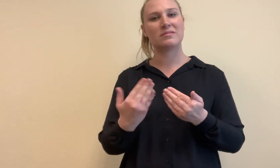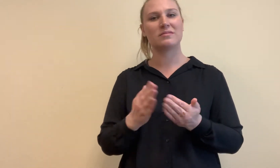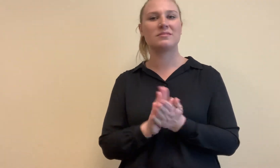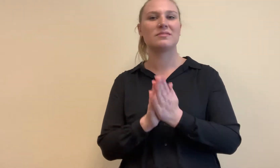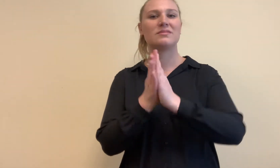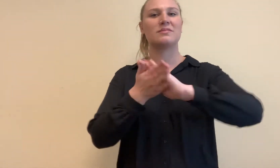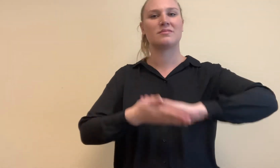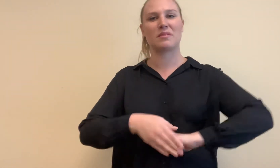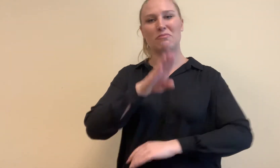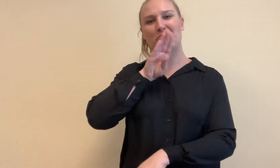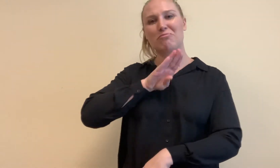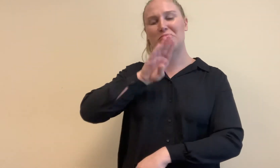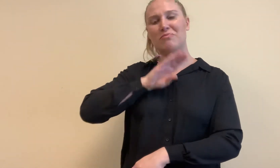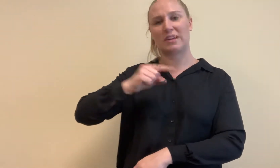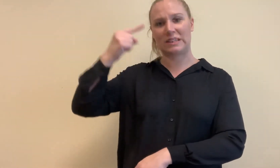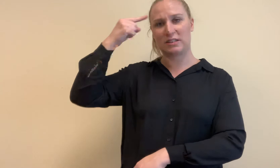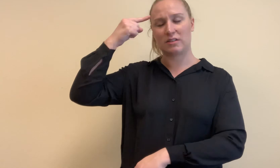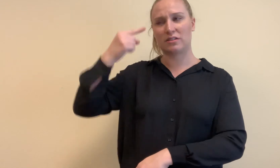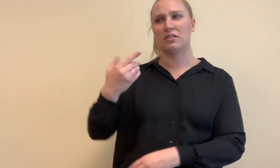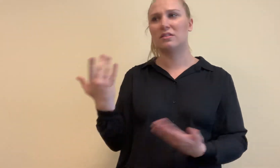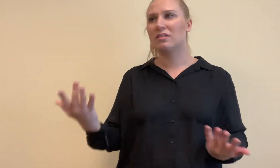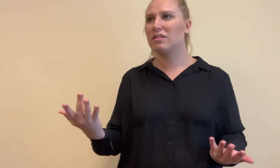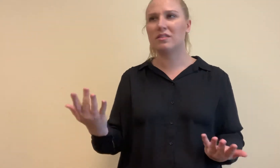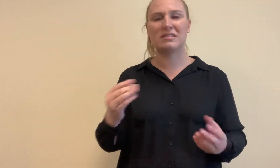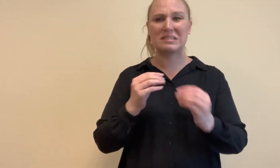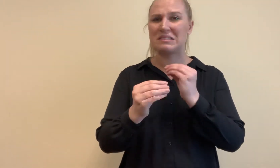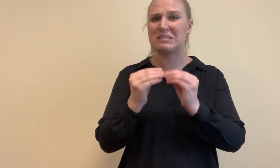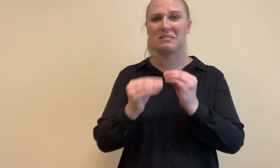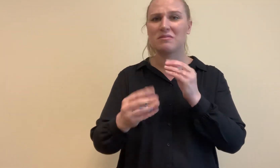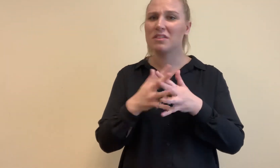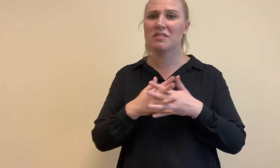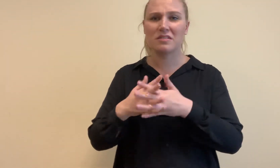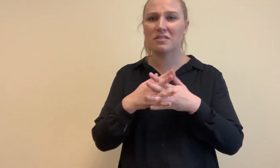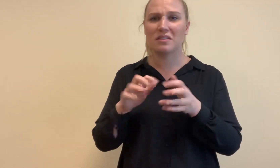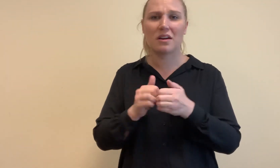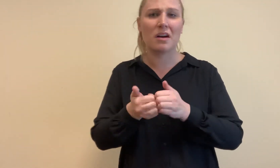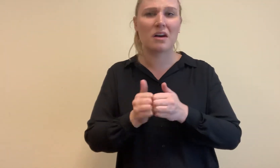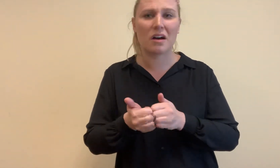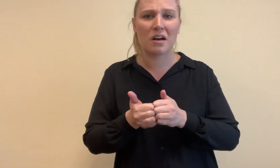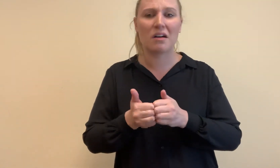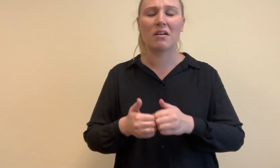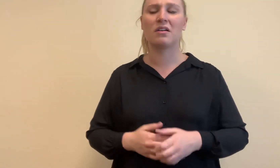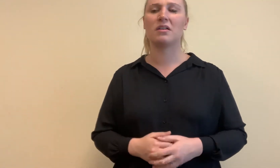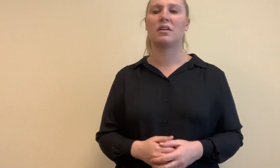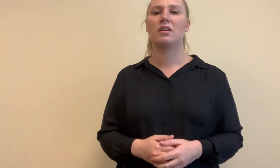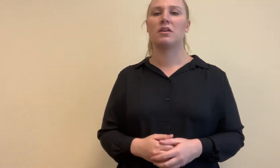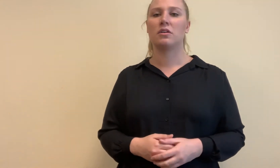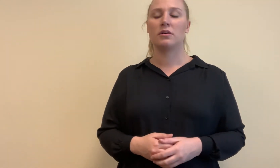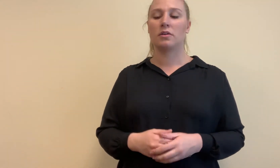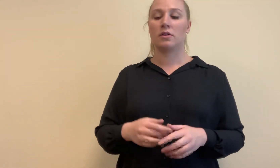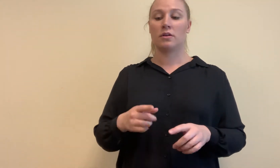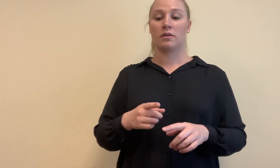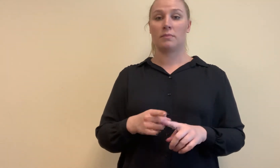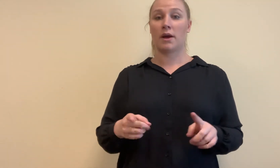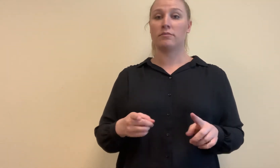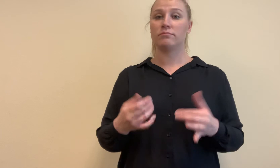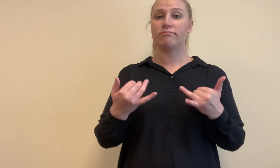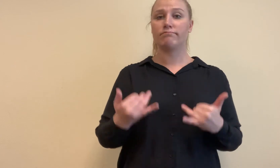get frustrated and think, well, gee, many Christmas, how are we going to be able to pull America onto the right path? You spend some time with some of the folks that